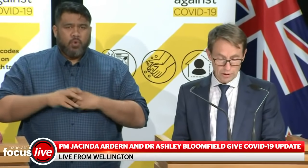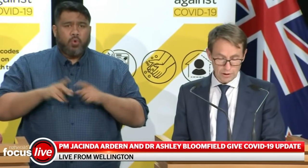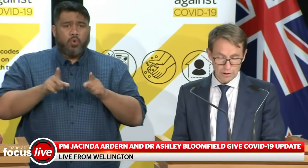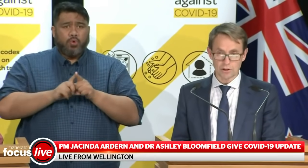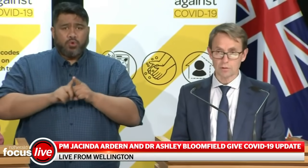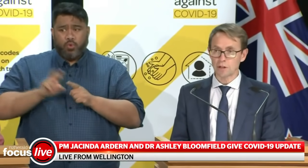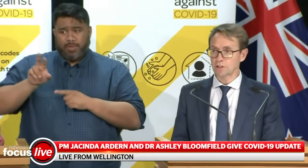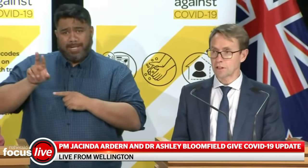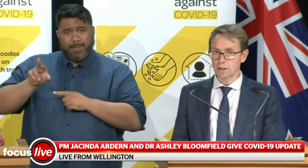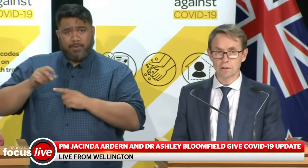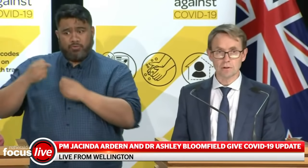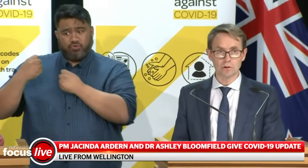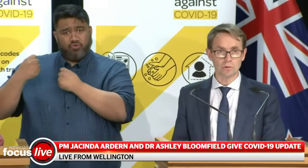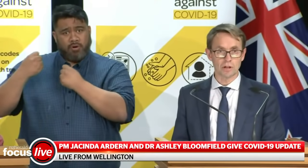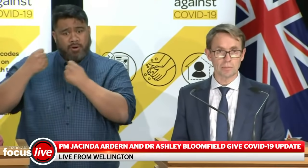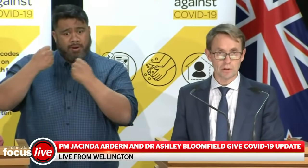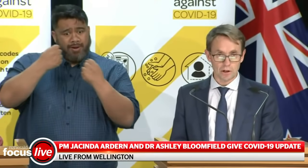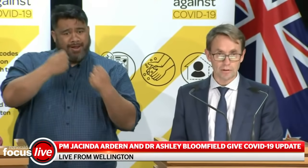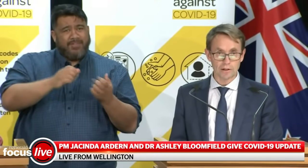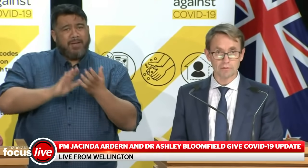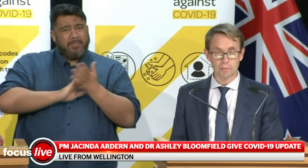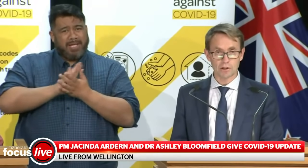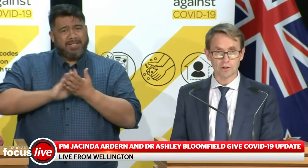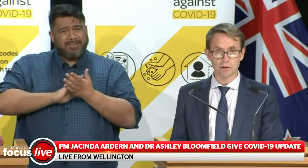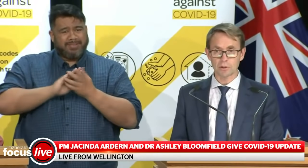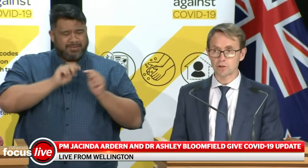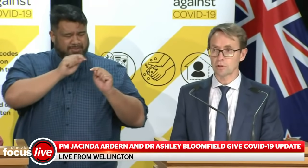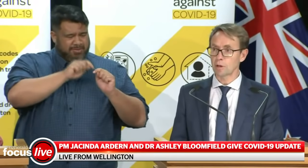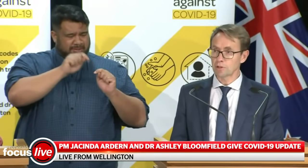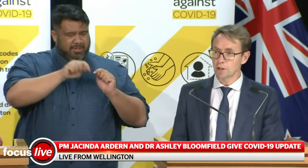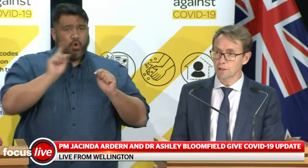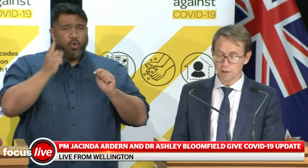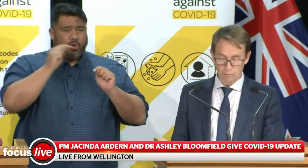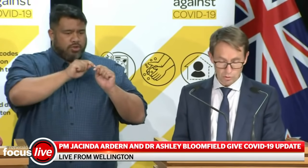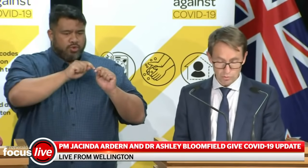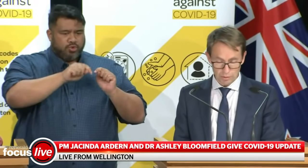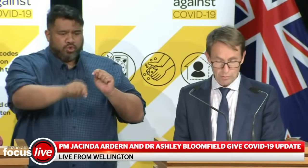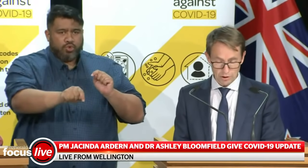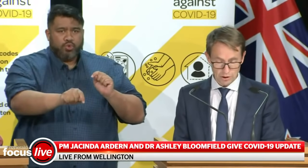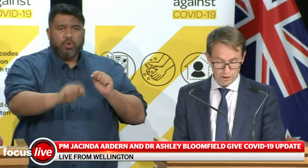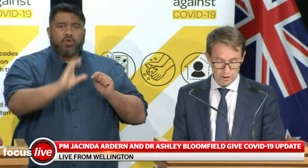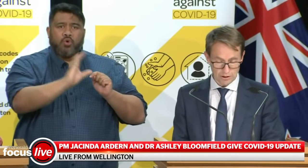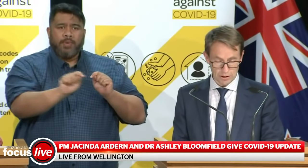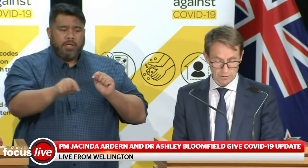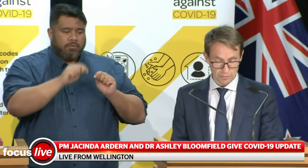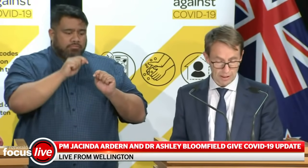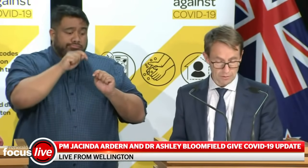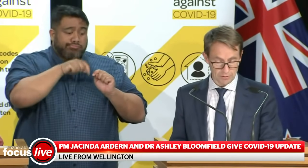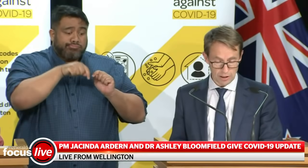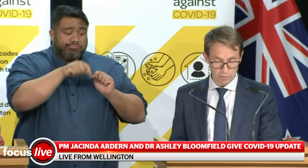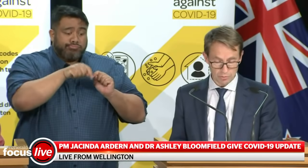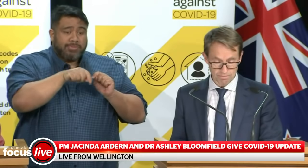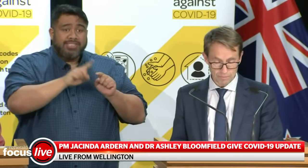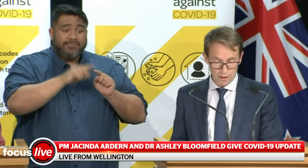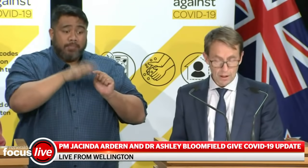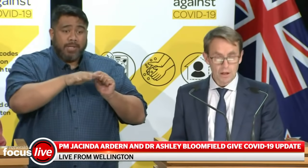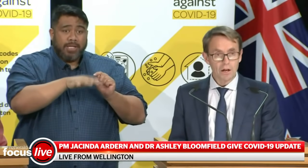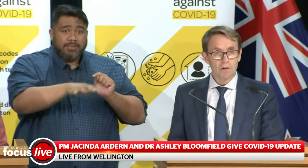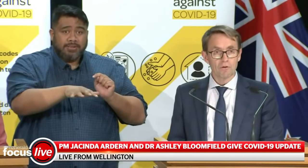and Auckland, so once again, do keep an eye on that information on the Ministry website and we will publish it as it becomes